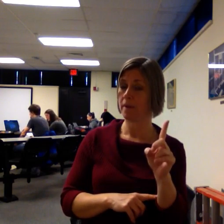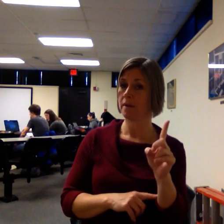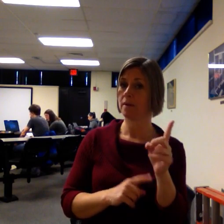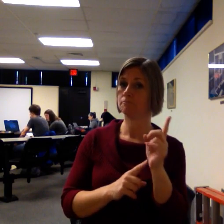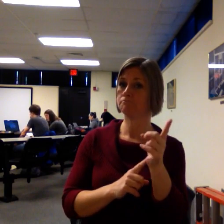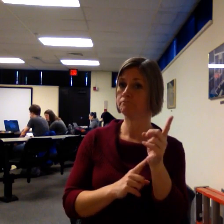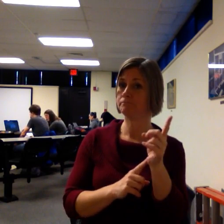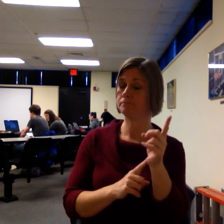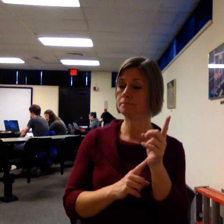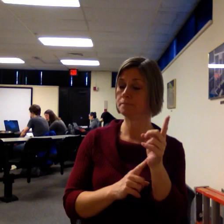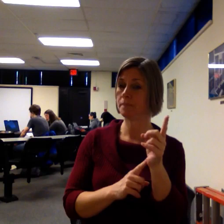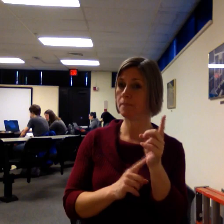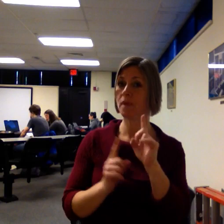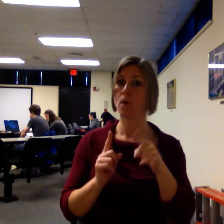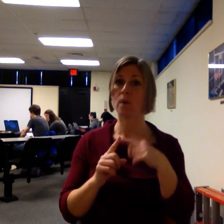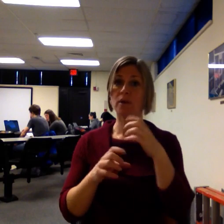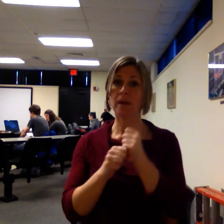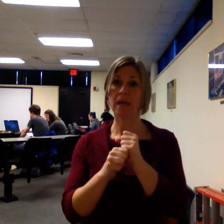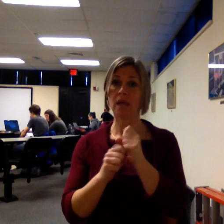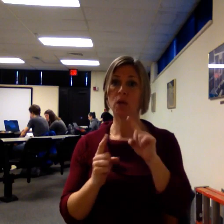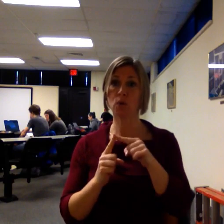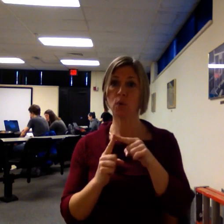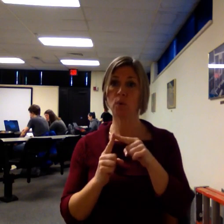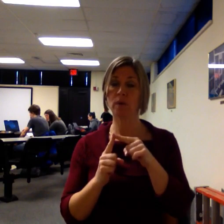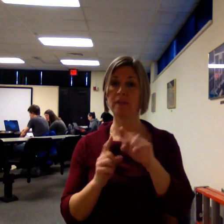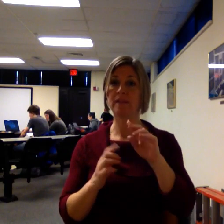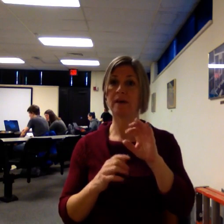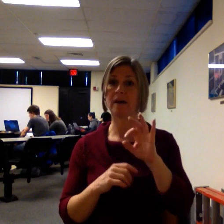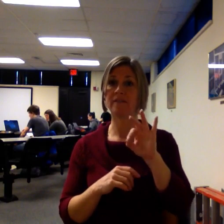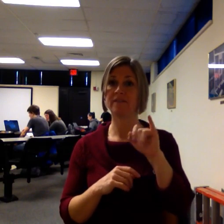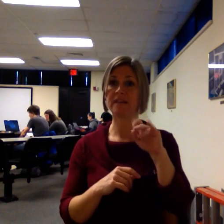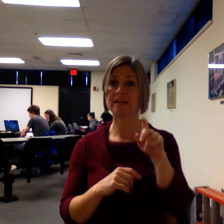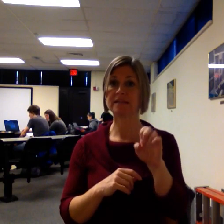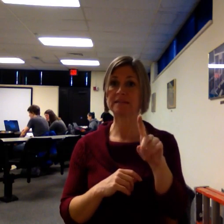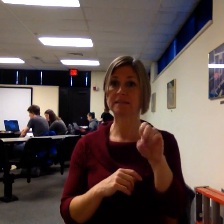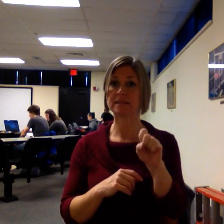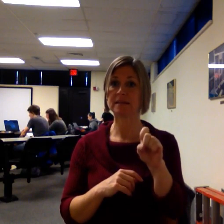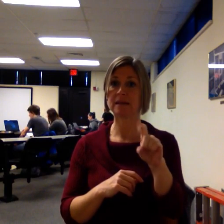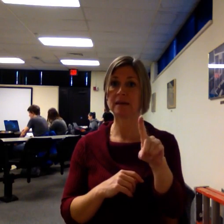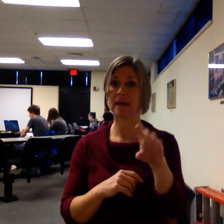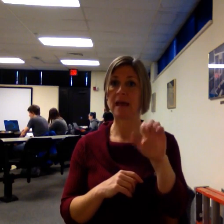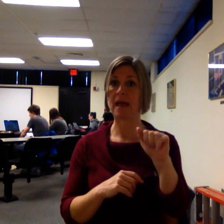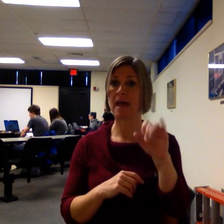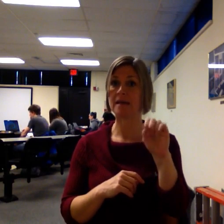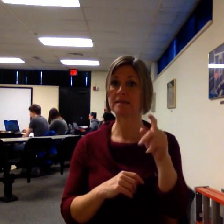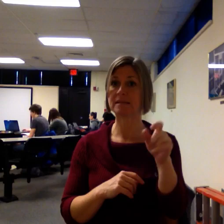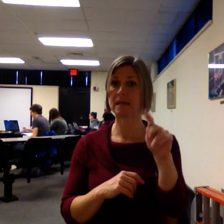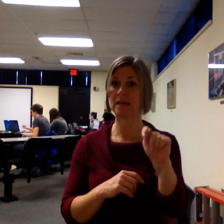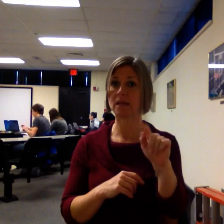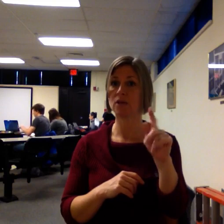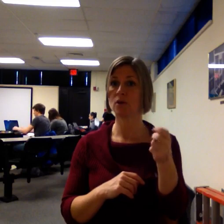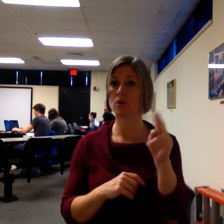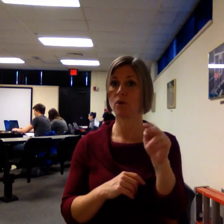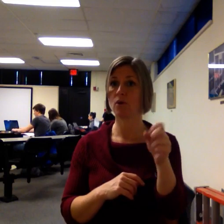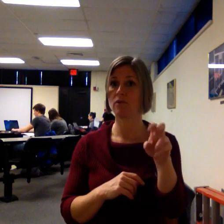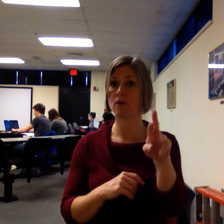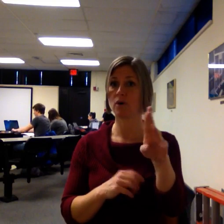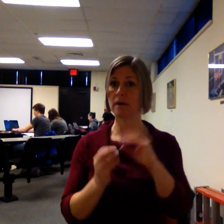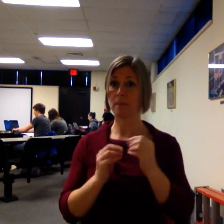When you get to the fixed asset turnover, number 6, what happens is they really don't tell